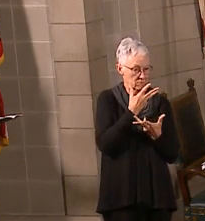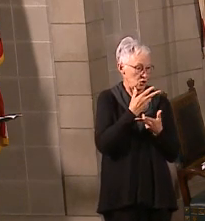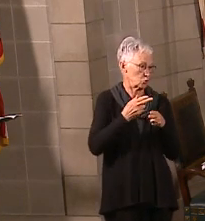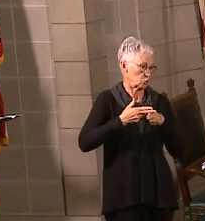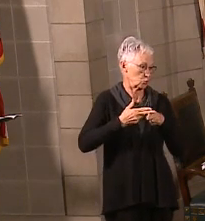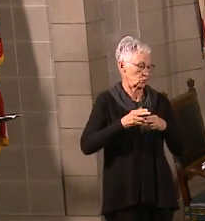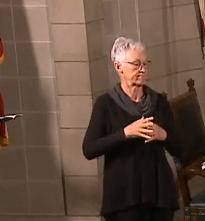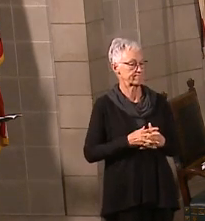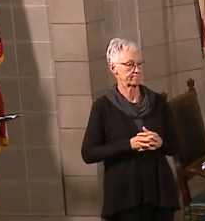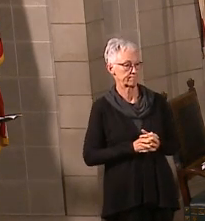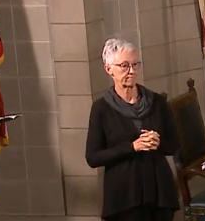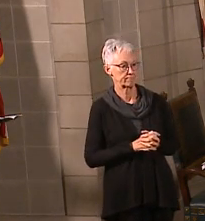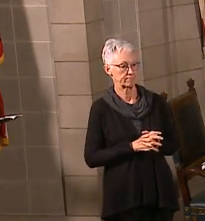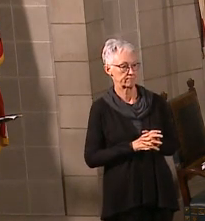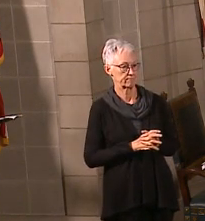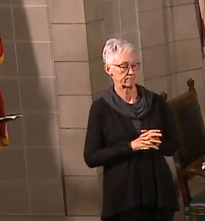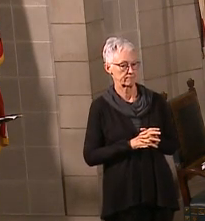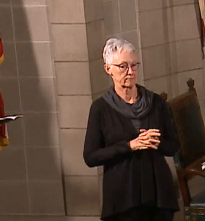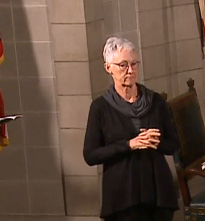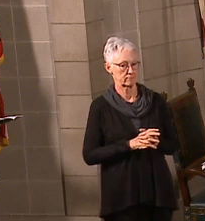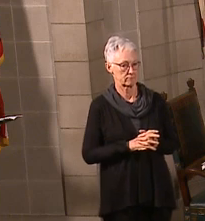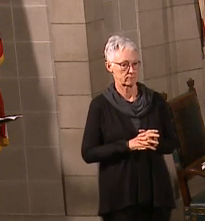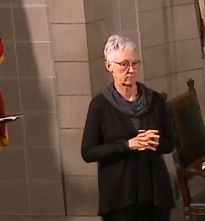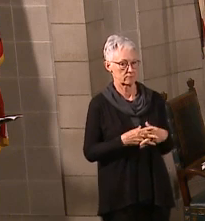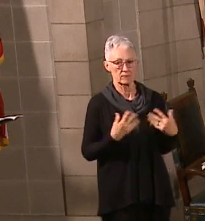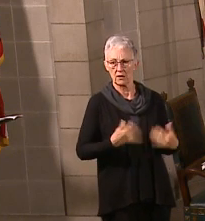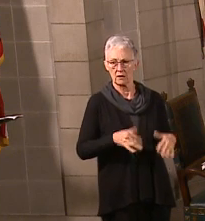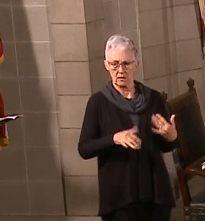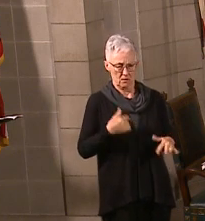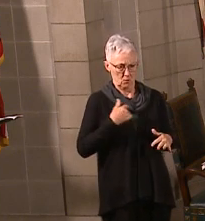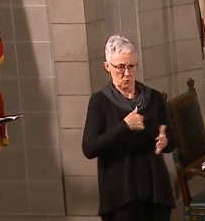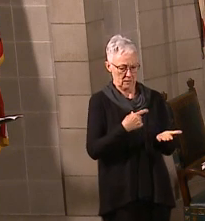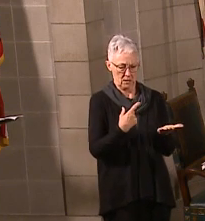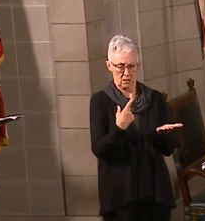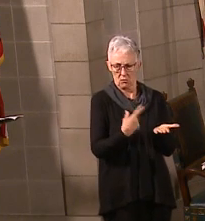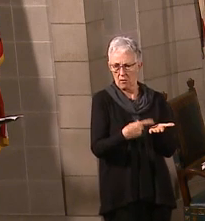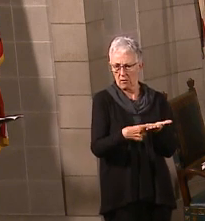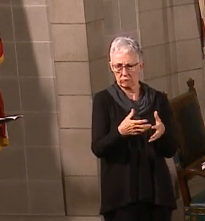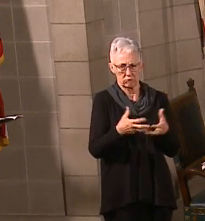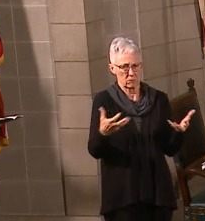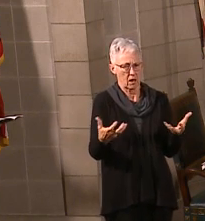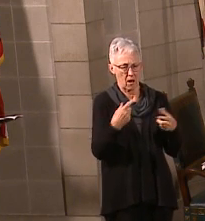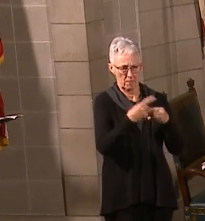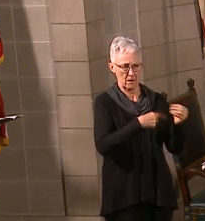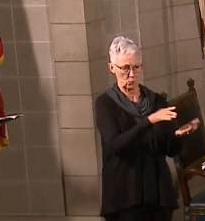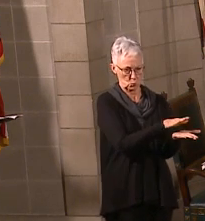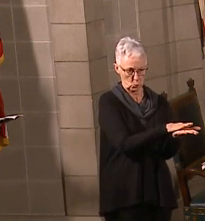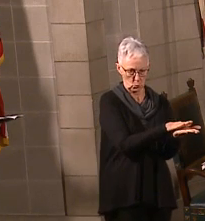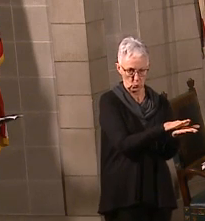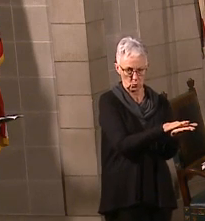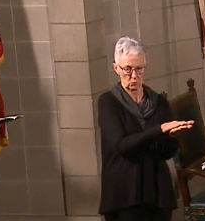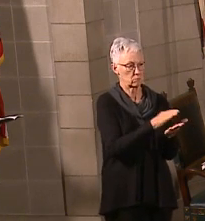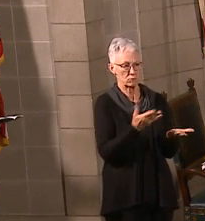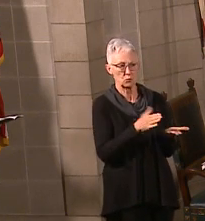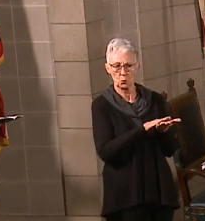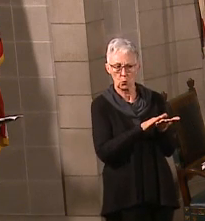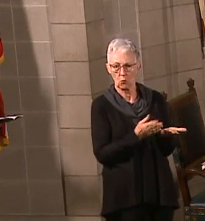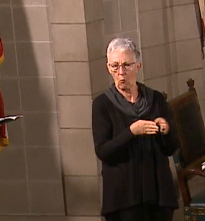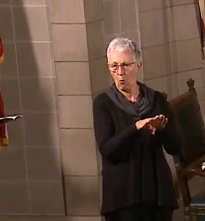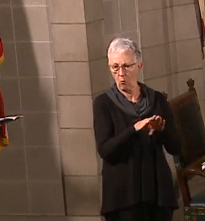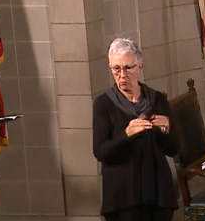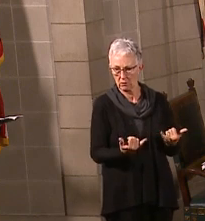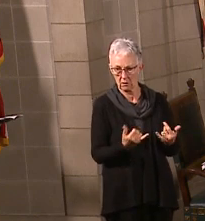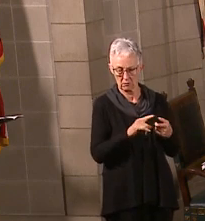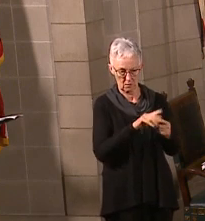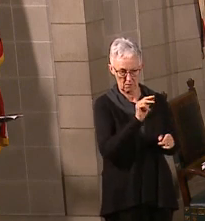Next, we've talked a lot about schools. Schools are operating without students until May 31st, and extracurricular activities